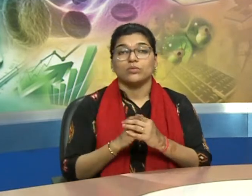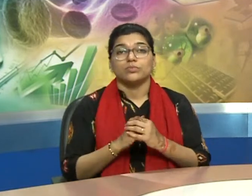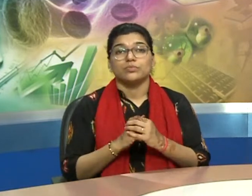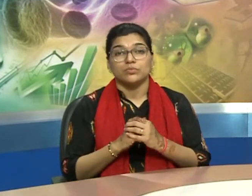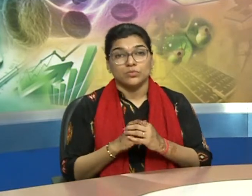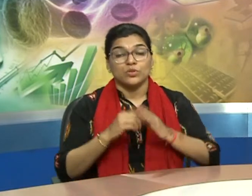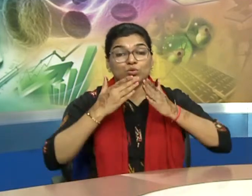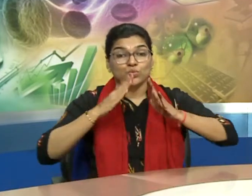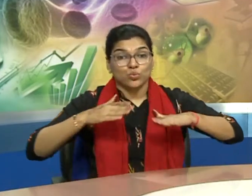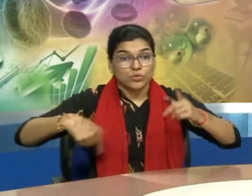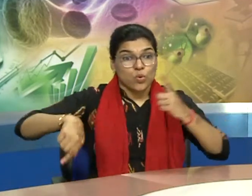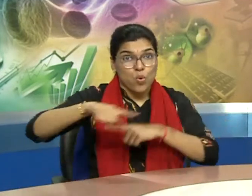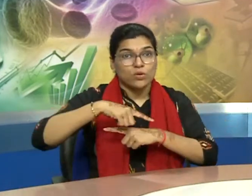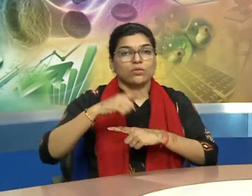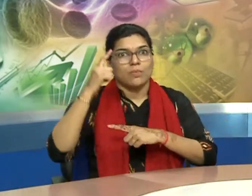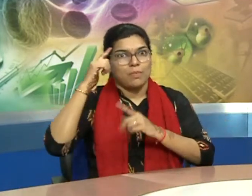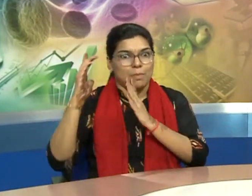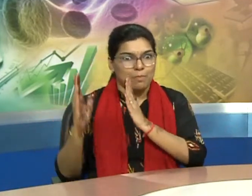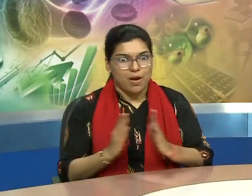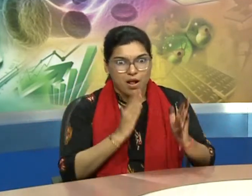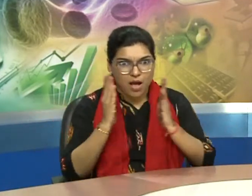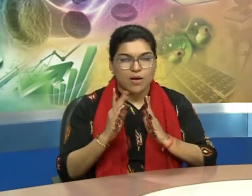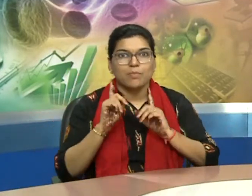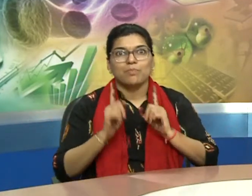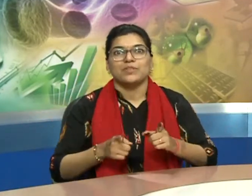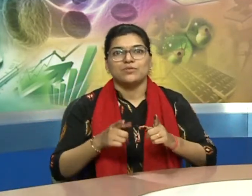This is the third objective of the college library.